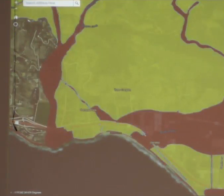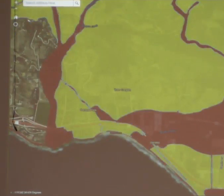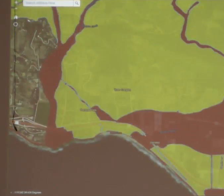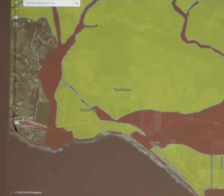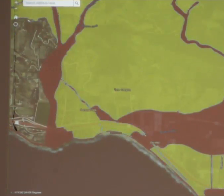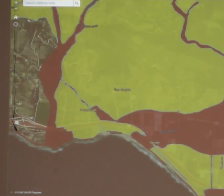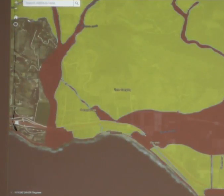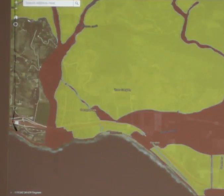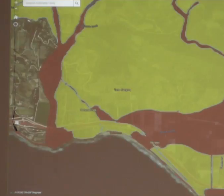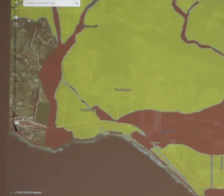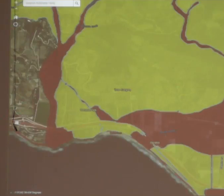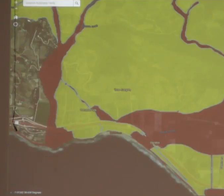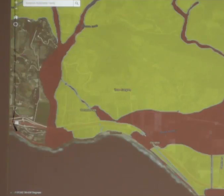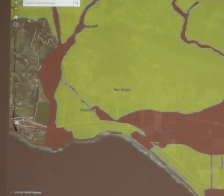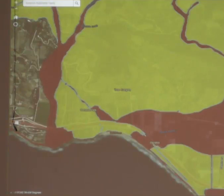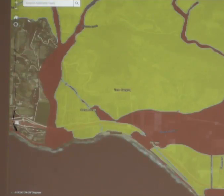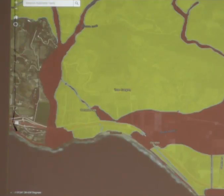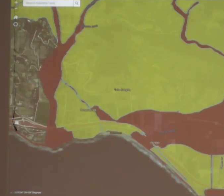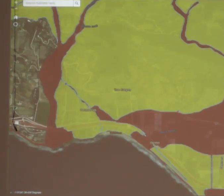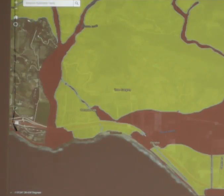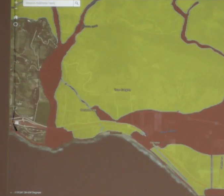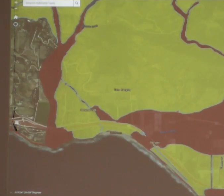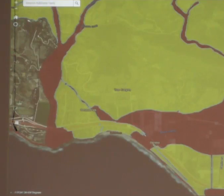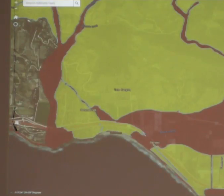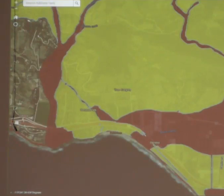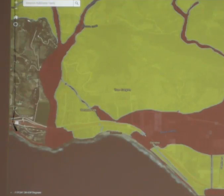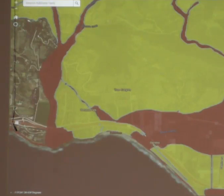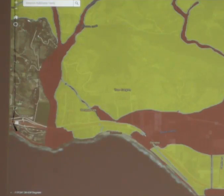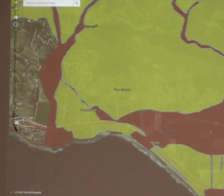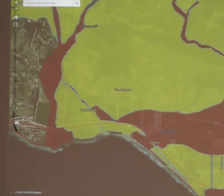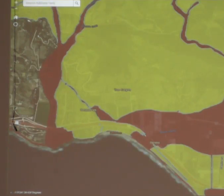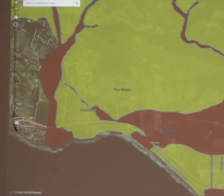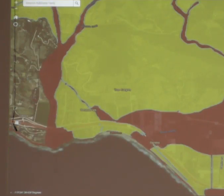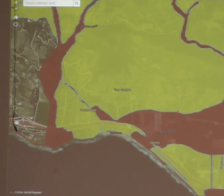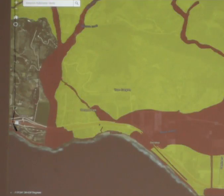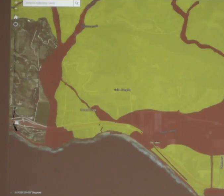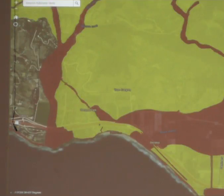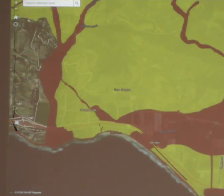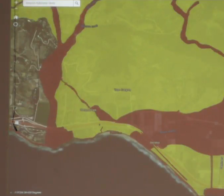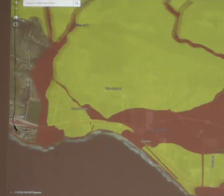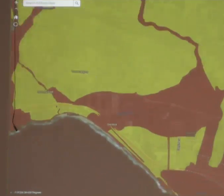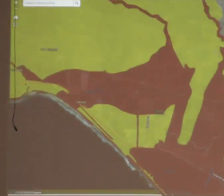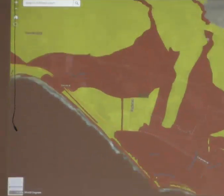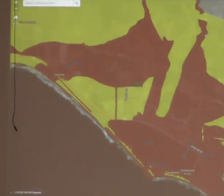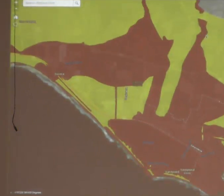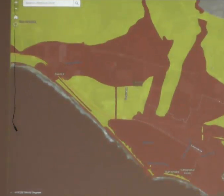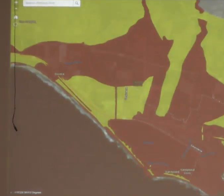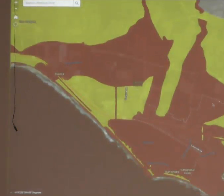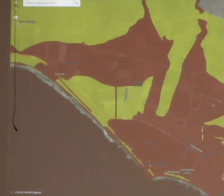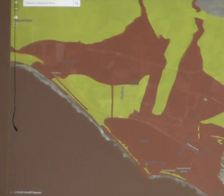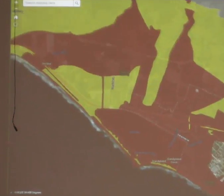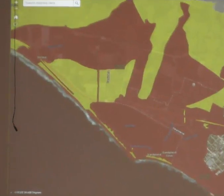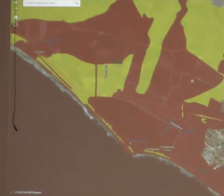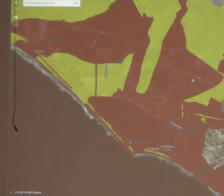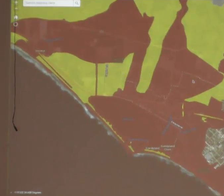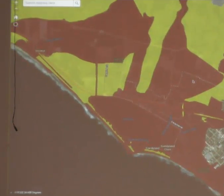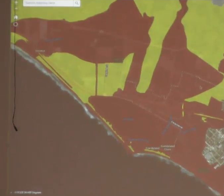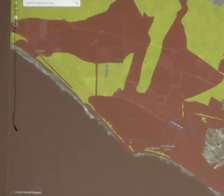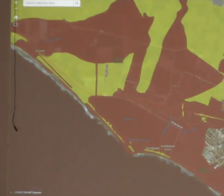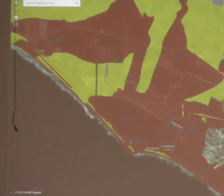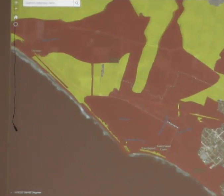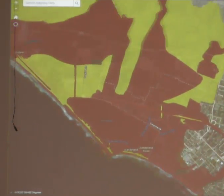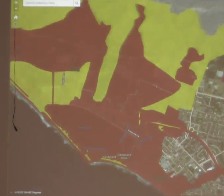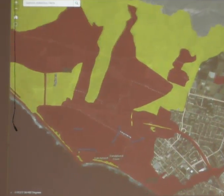utilities for multiple days. Roads may become impassable and even deadly. You should leave immediately and seek shelter